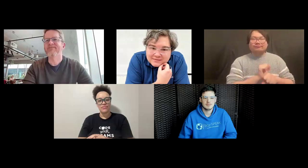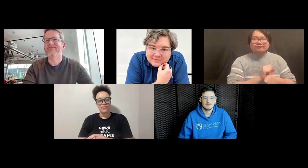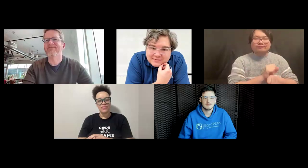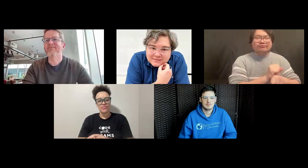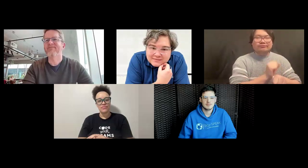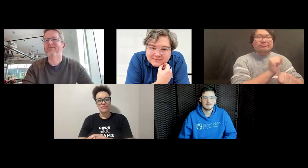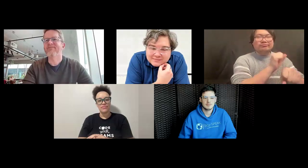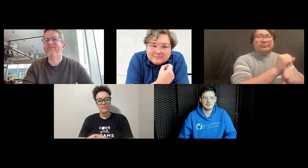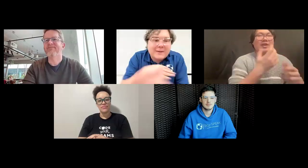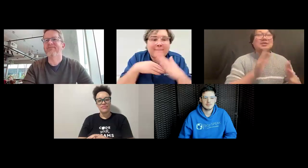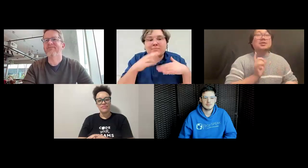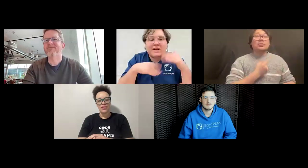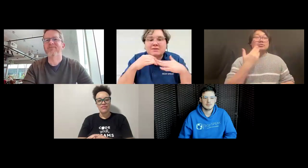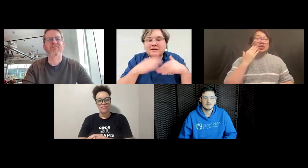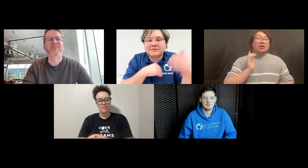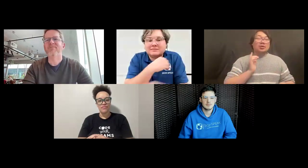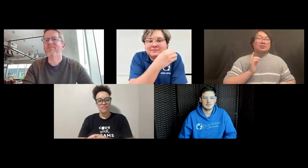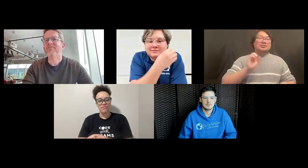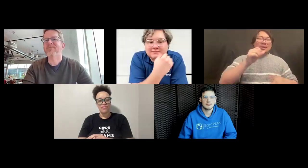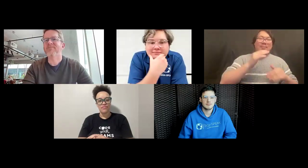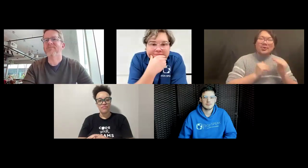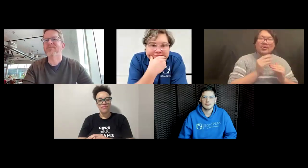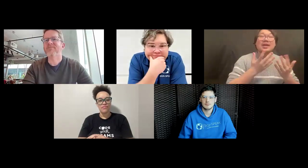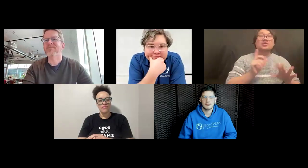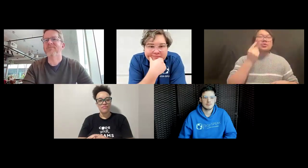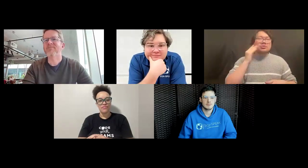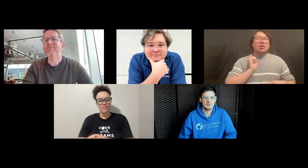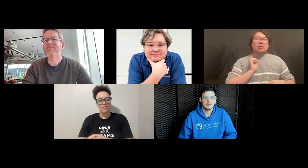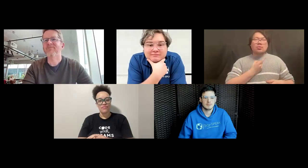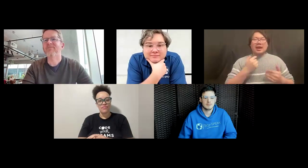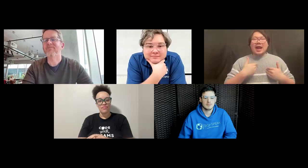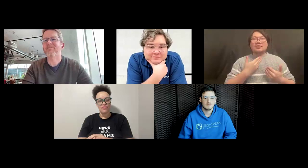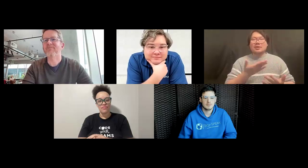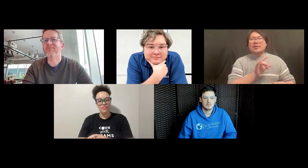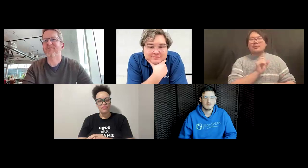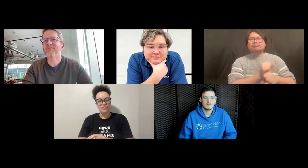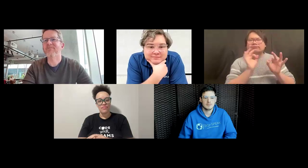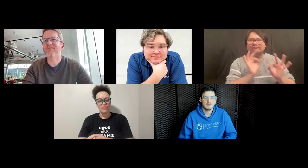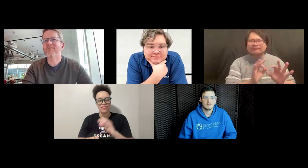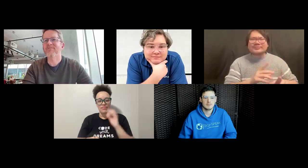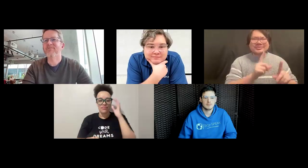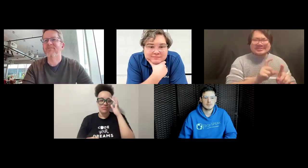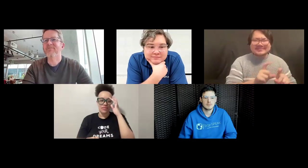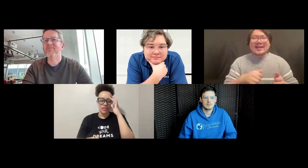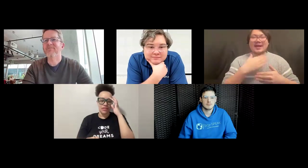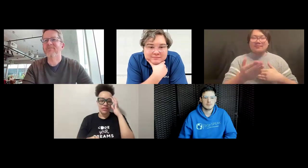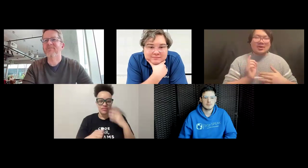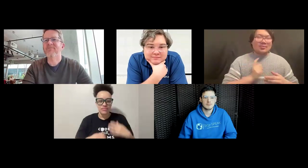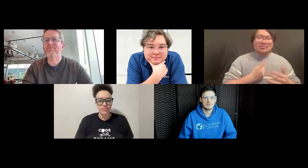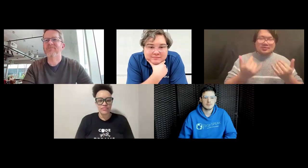that from us on social media as well, that we're working on things. We try to keep them updated as we're going, that we're building what we're working